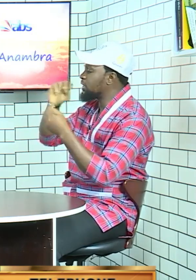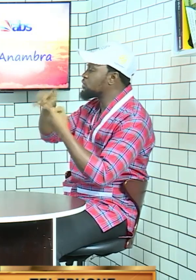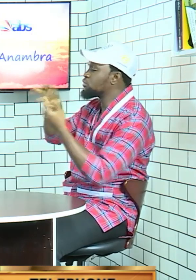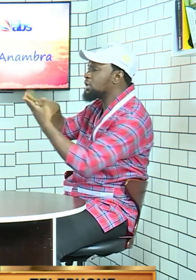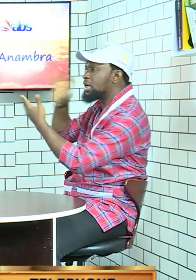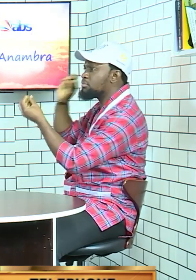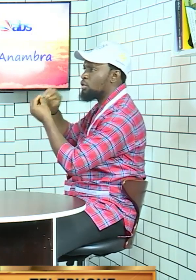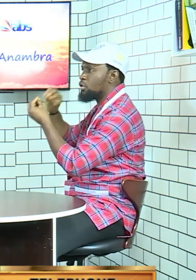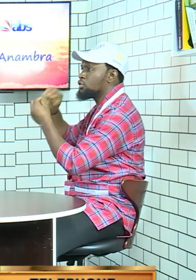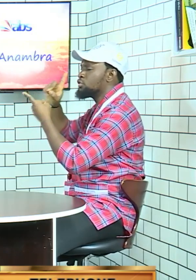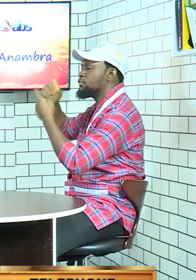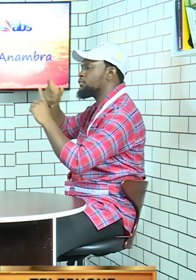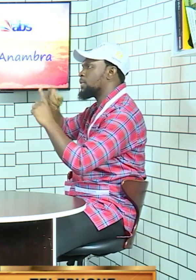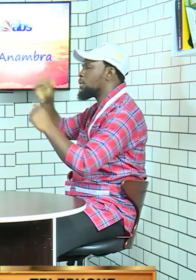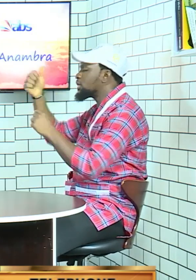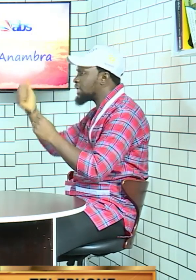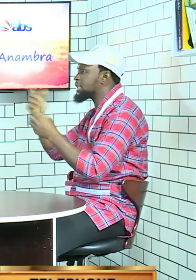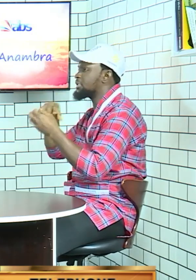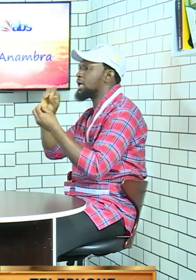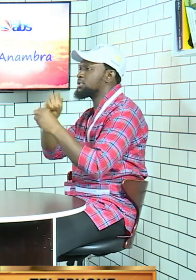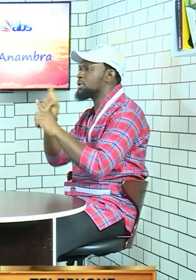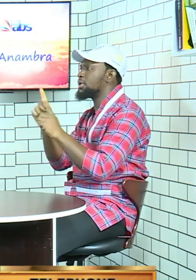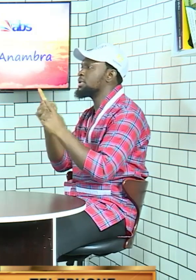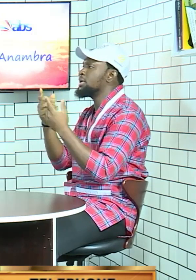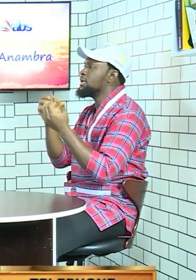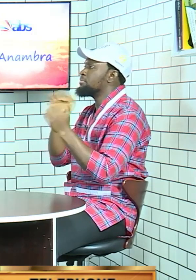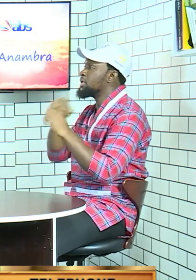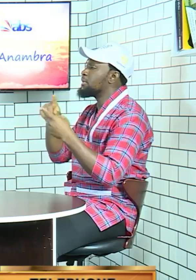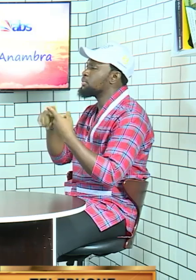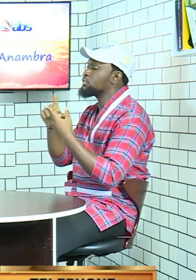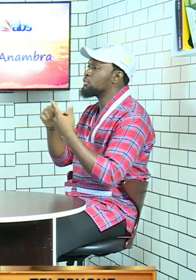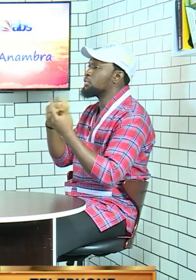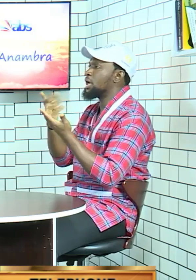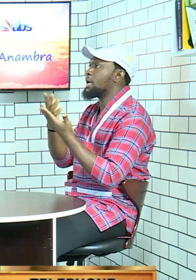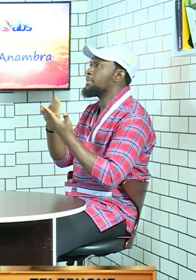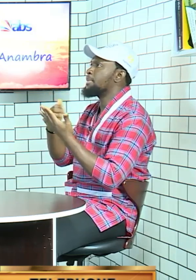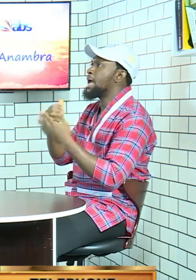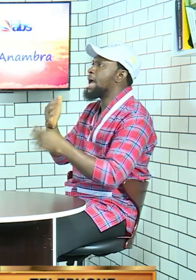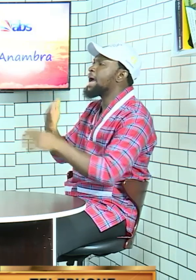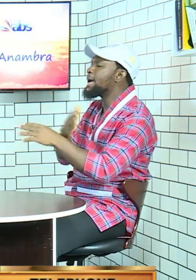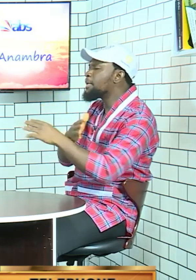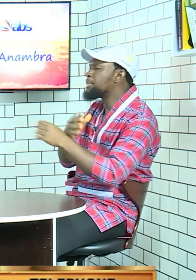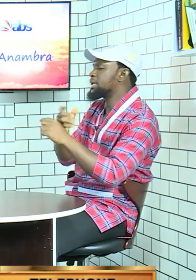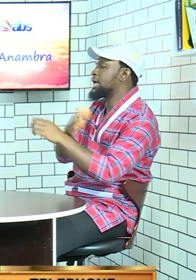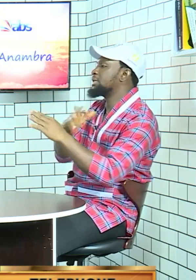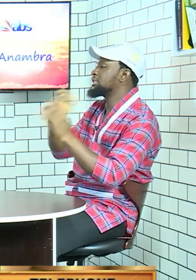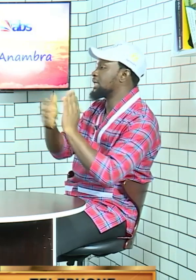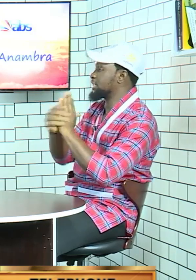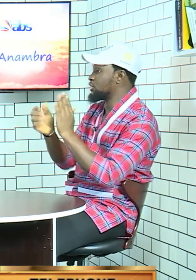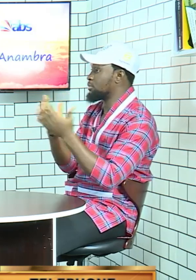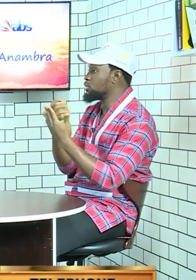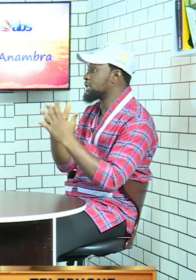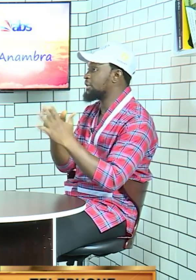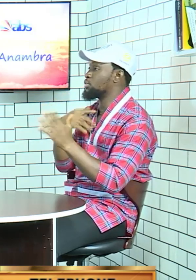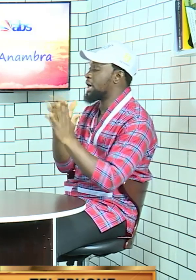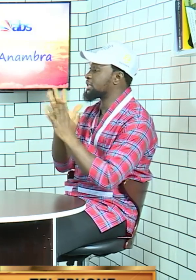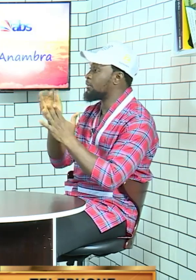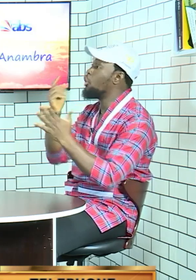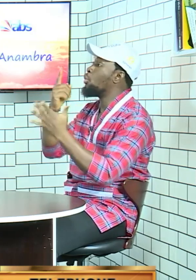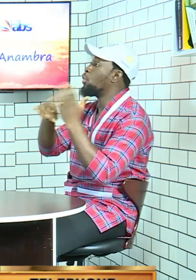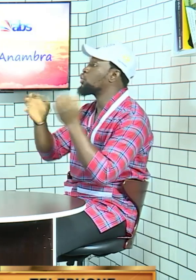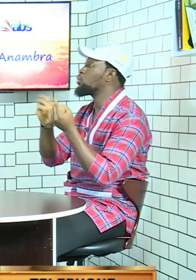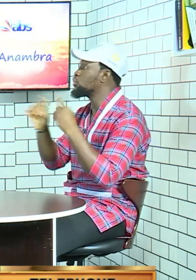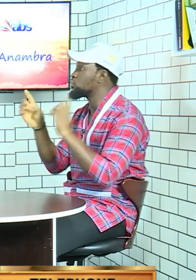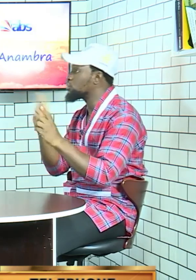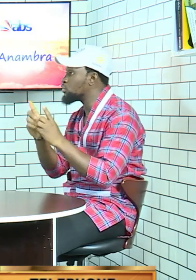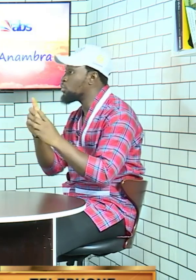for them to learn more from others, and as well being able to help enhance their skills. So most times we ask them,